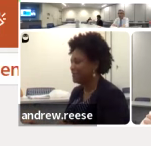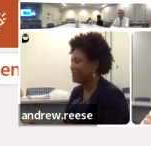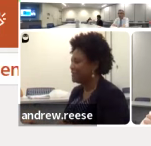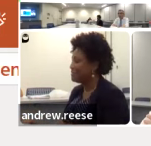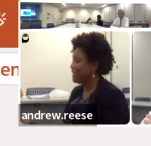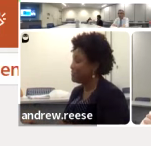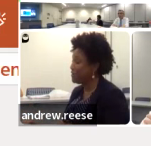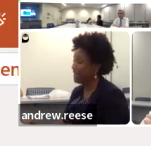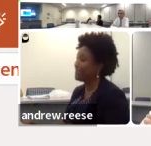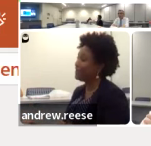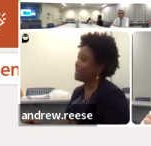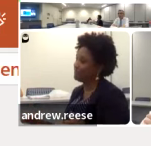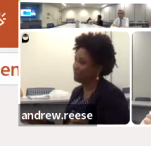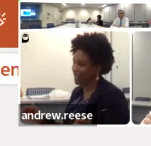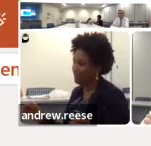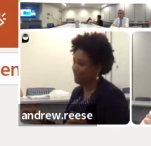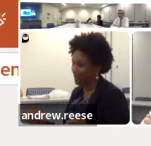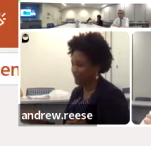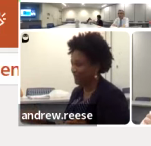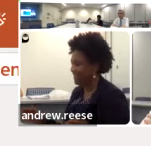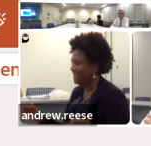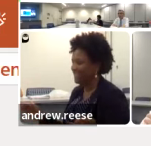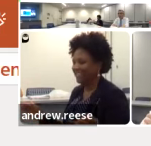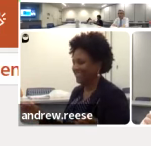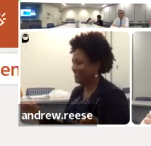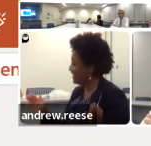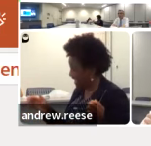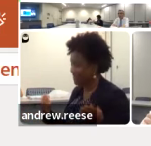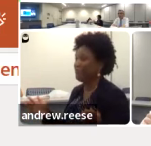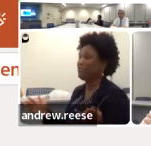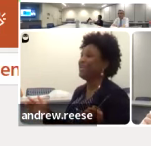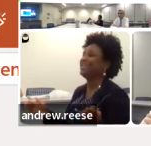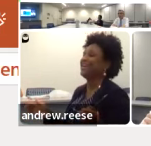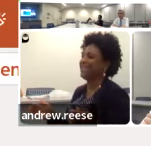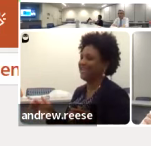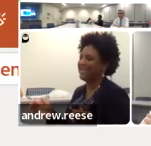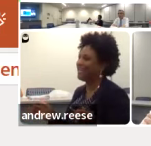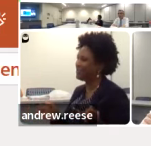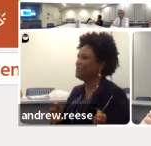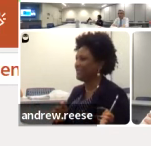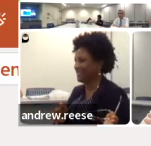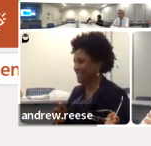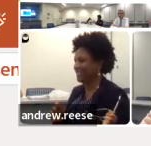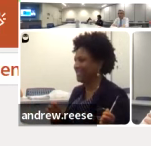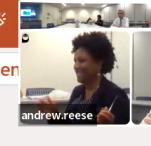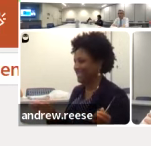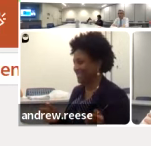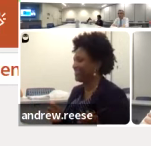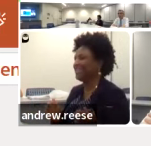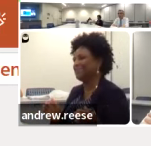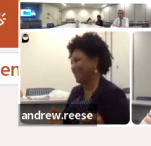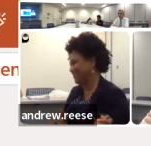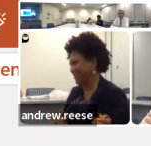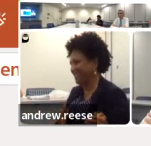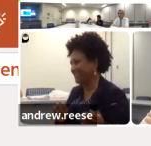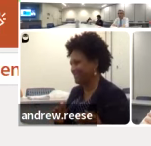housing. But the moment he got that full-time job, she agreed with me that the natural home setting is